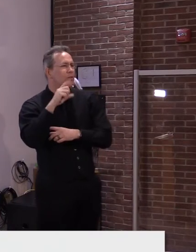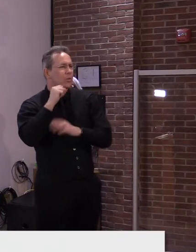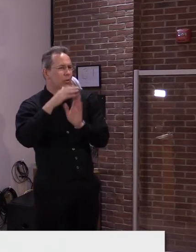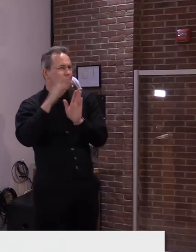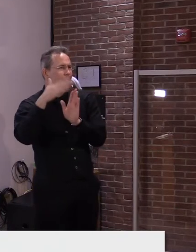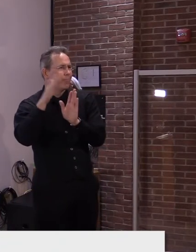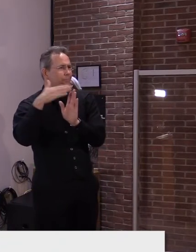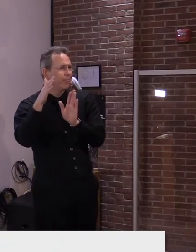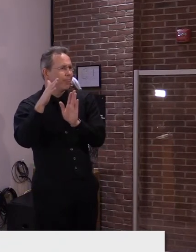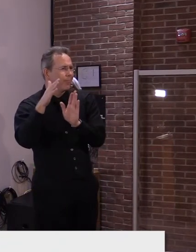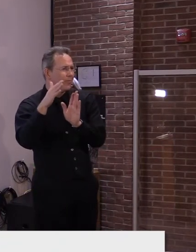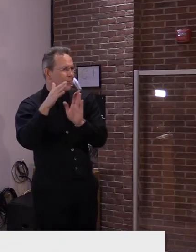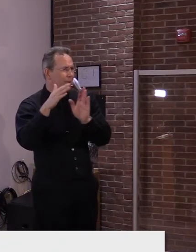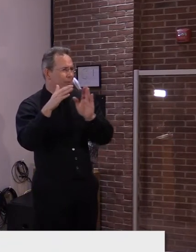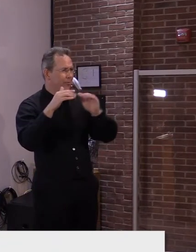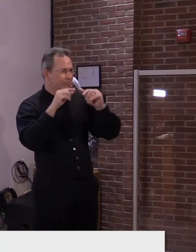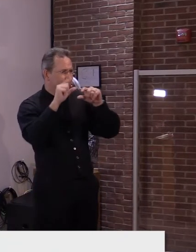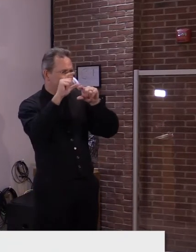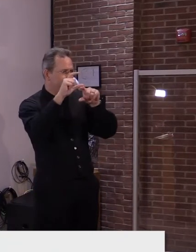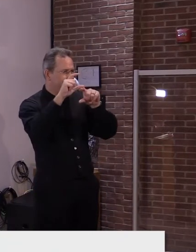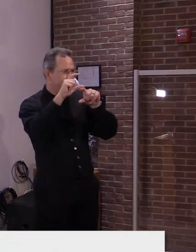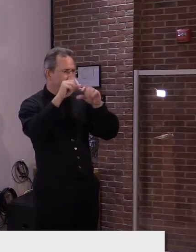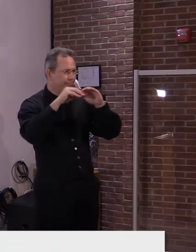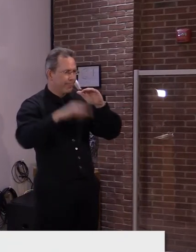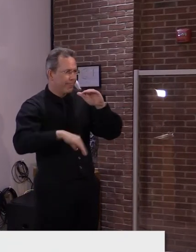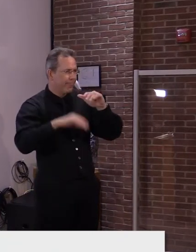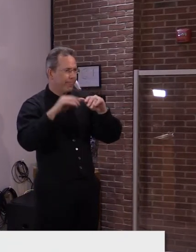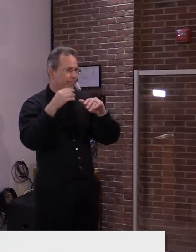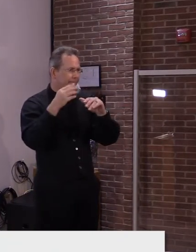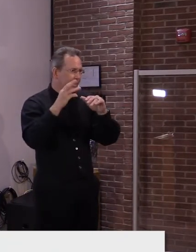grounding on the numbers that are being thrown around. Thank you.